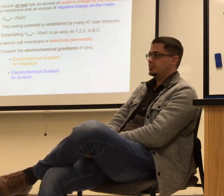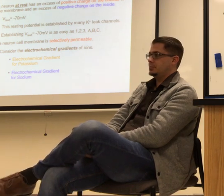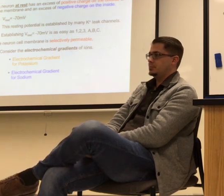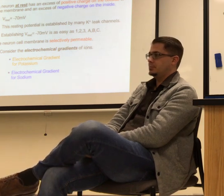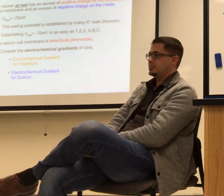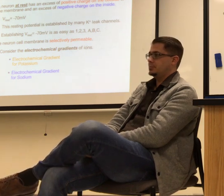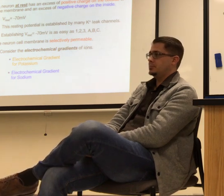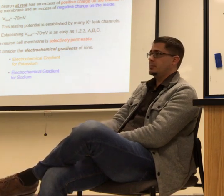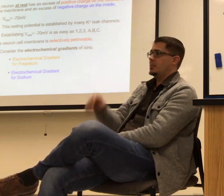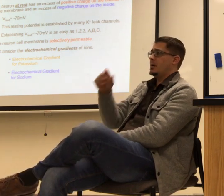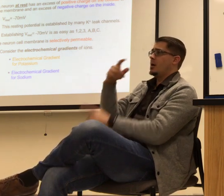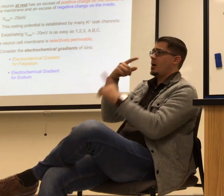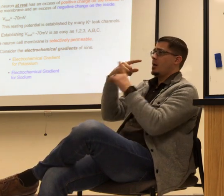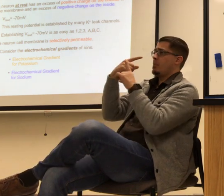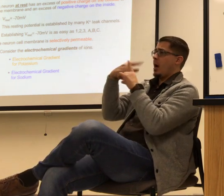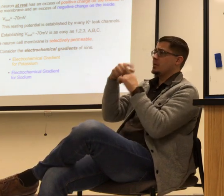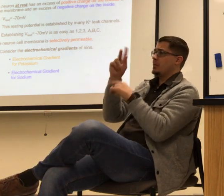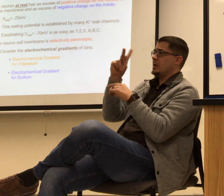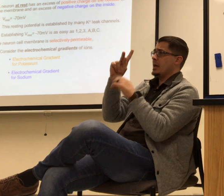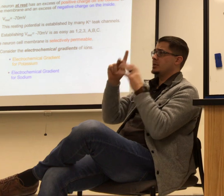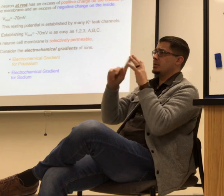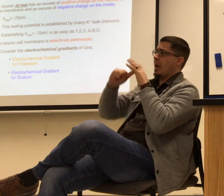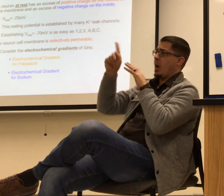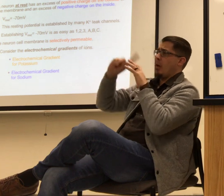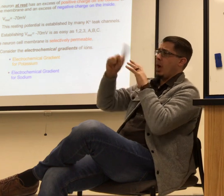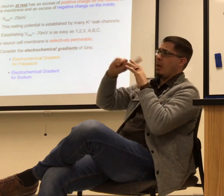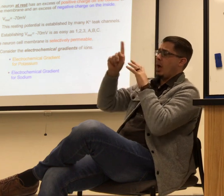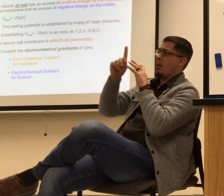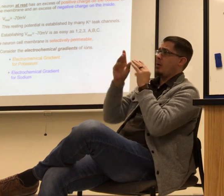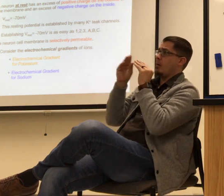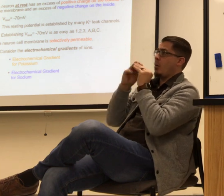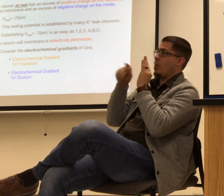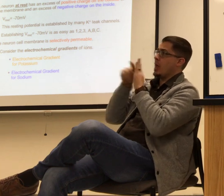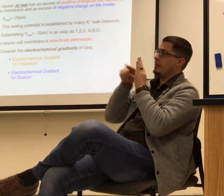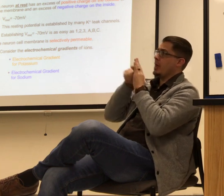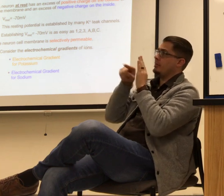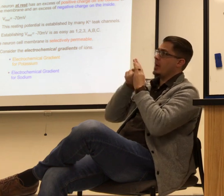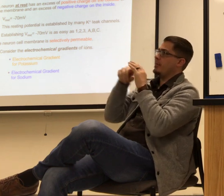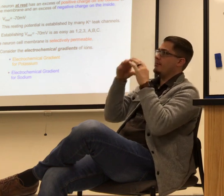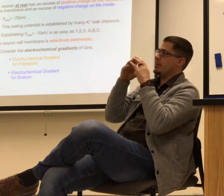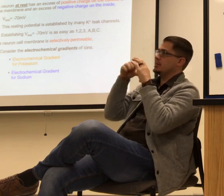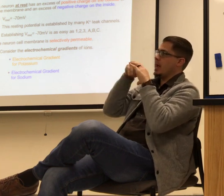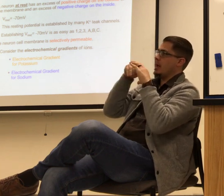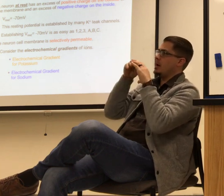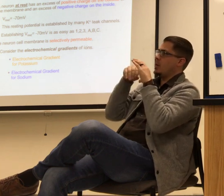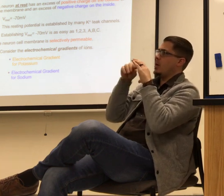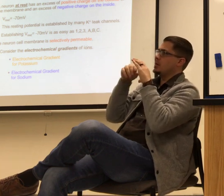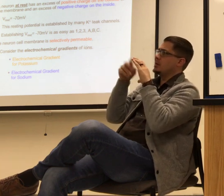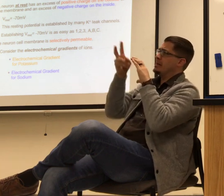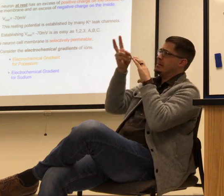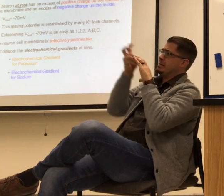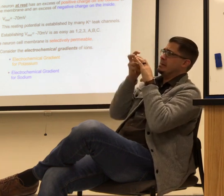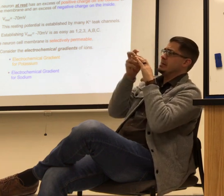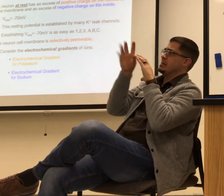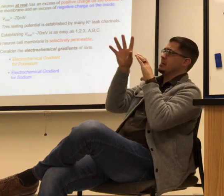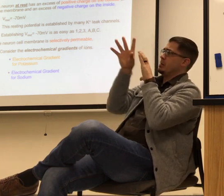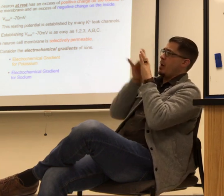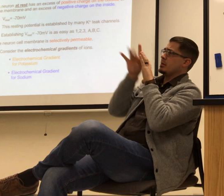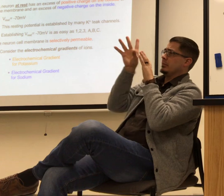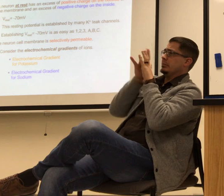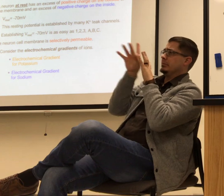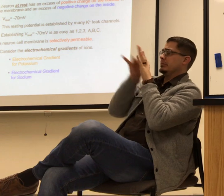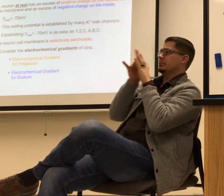it's leaking out, but it's like as it gets more negative in there, that negative, excess negative charge, it wants to pull the